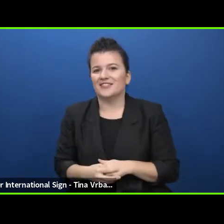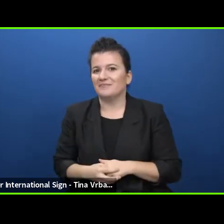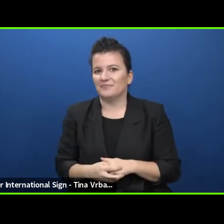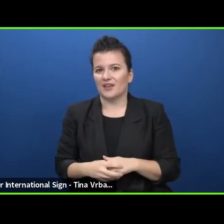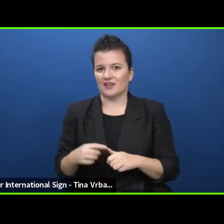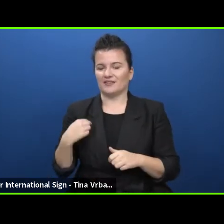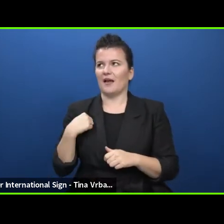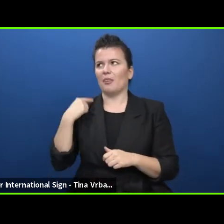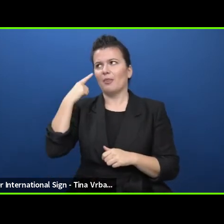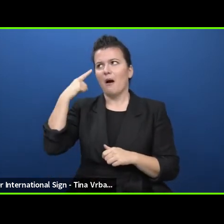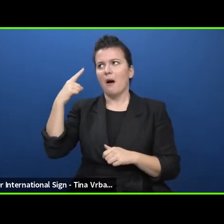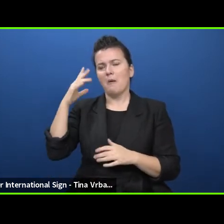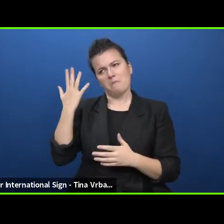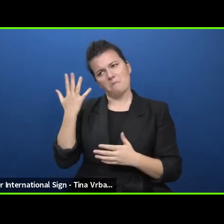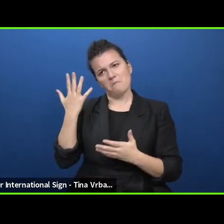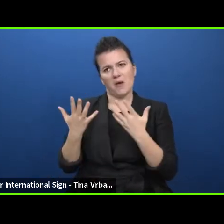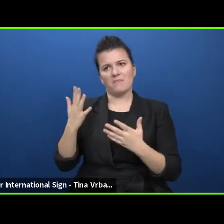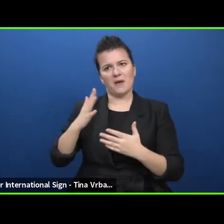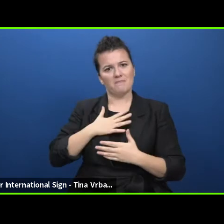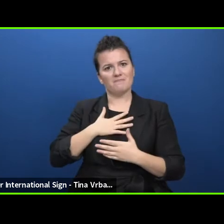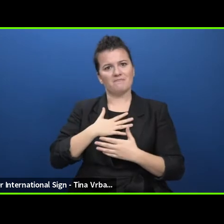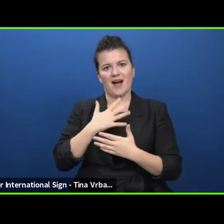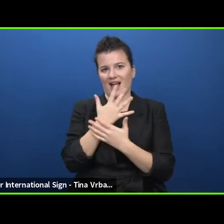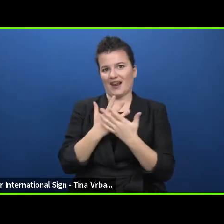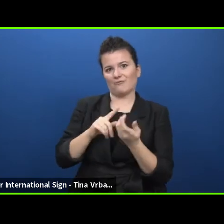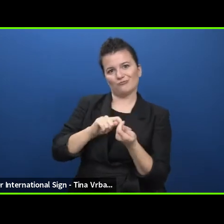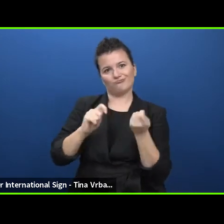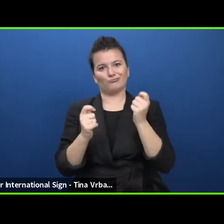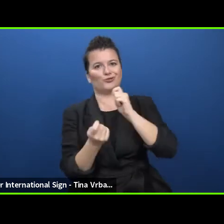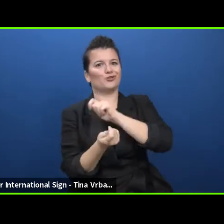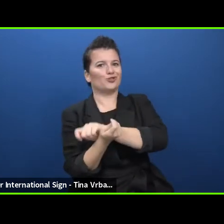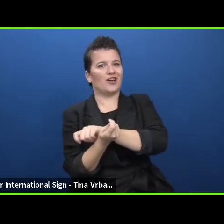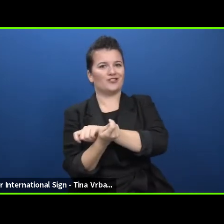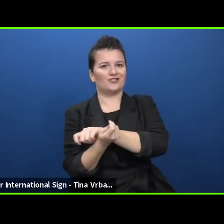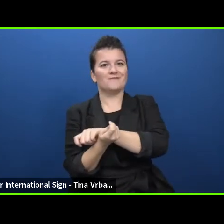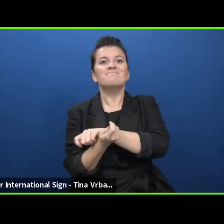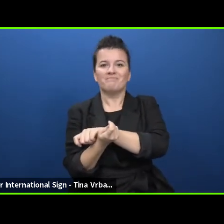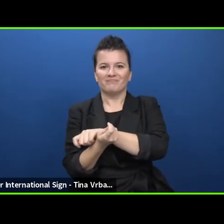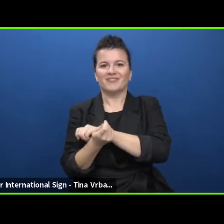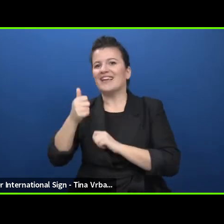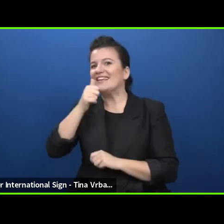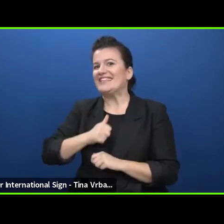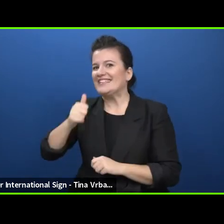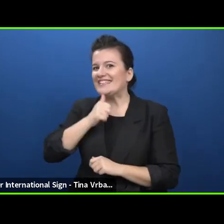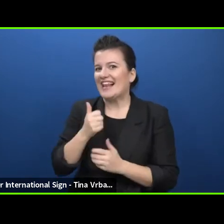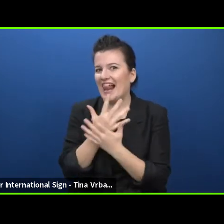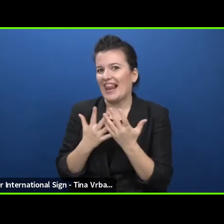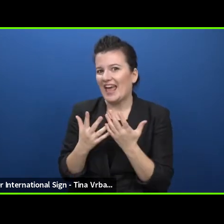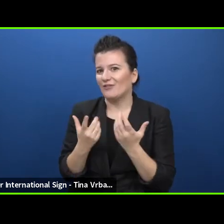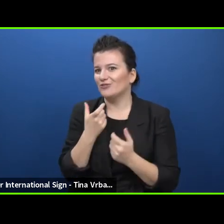my own mother tongue but I'm going to save that for later.